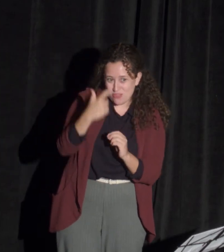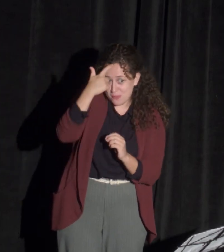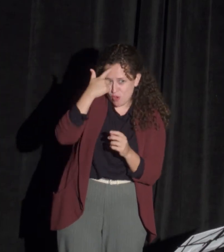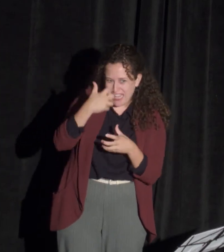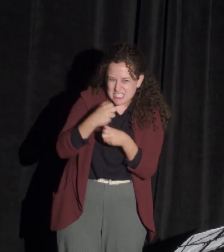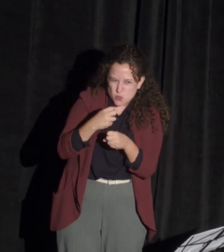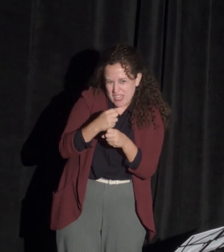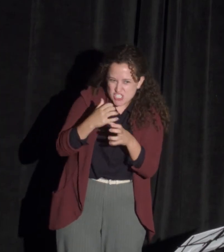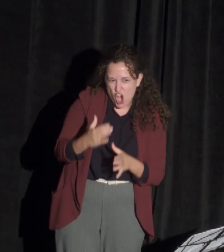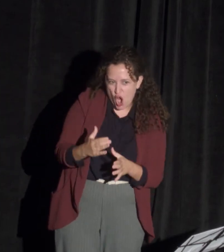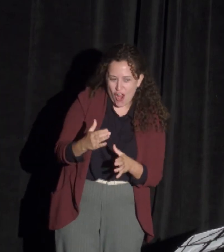squeezing? I don't know.